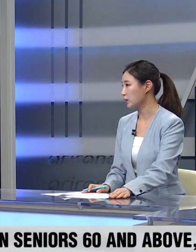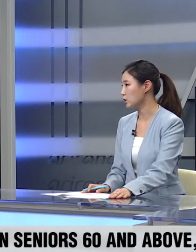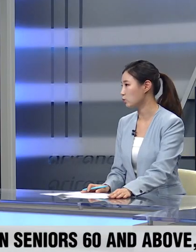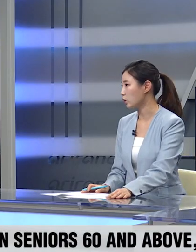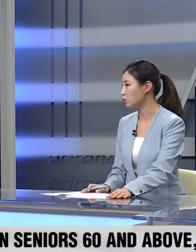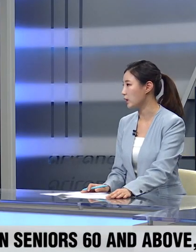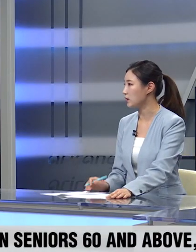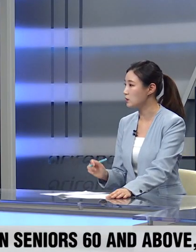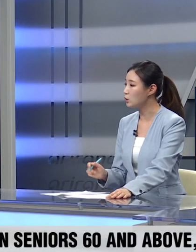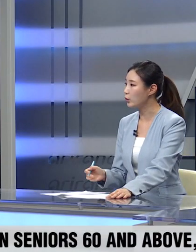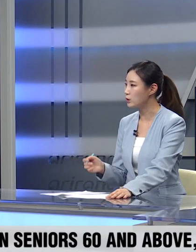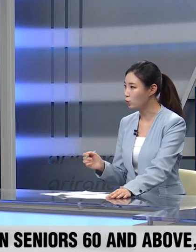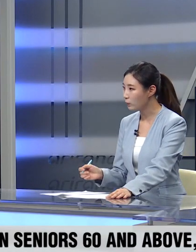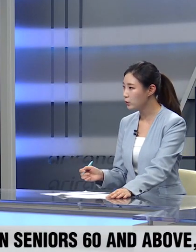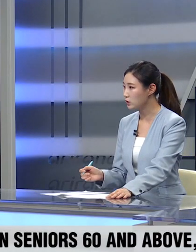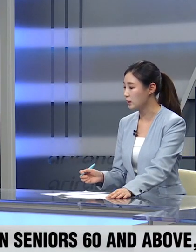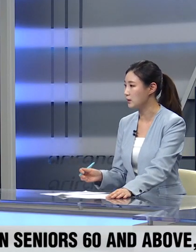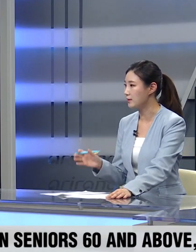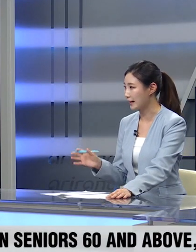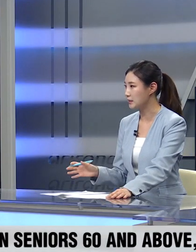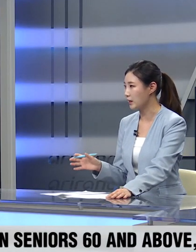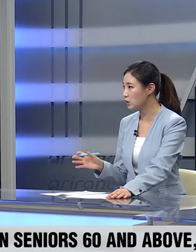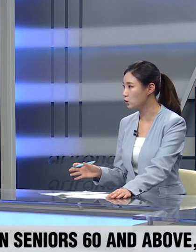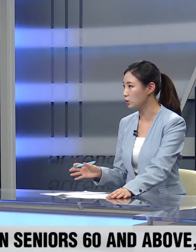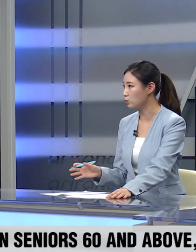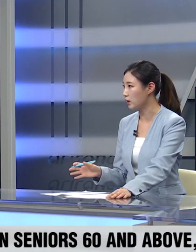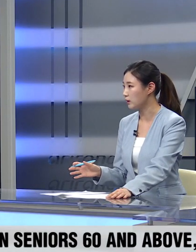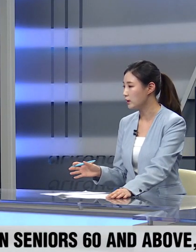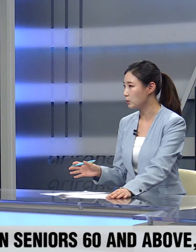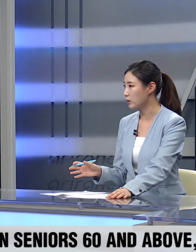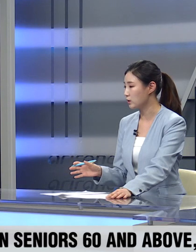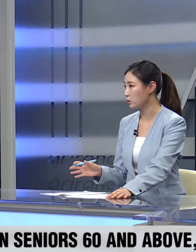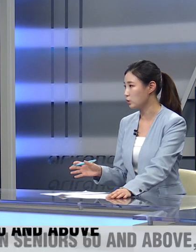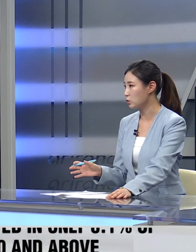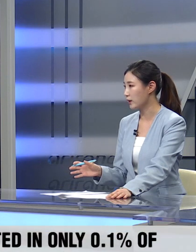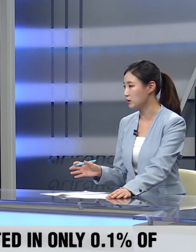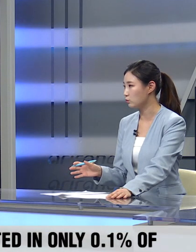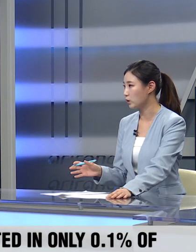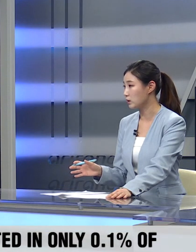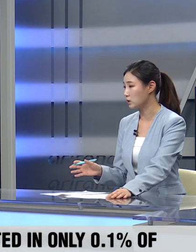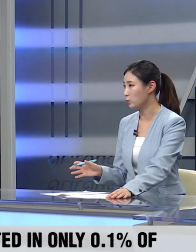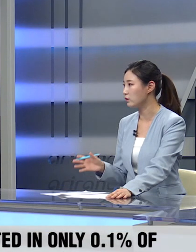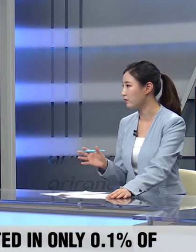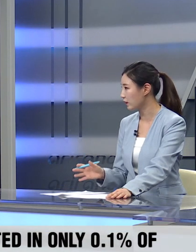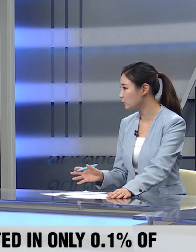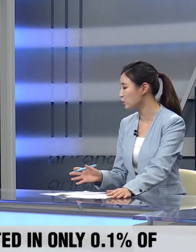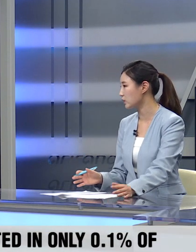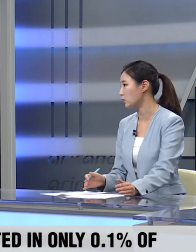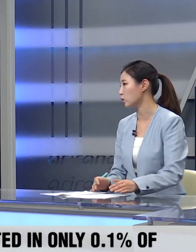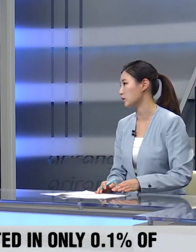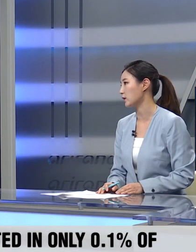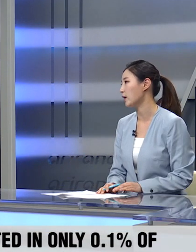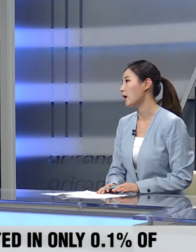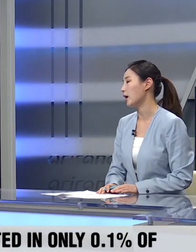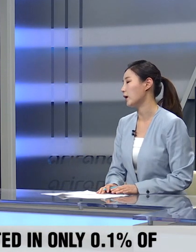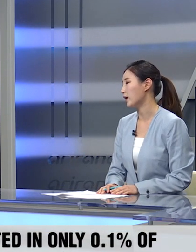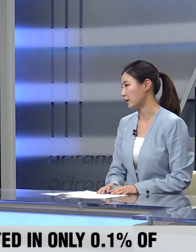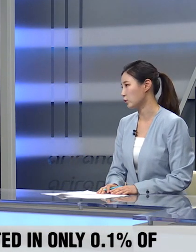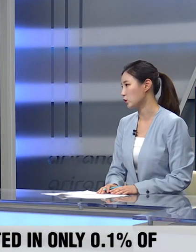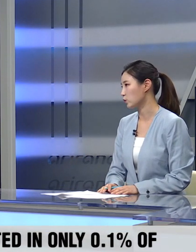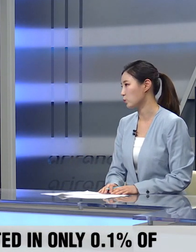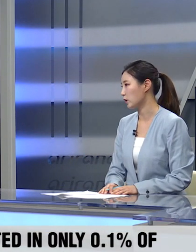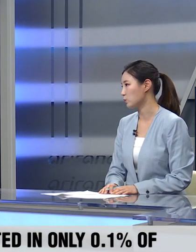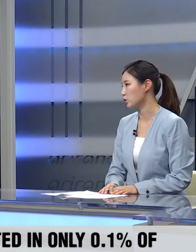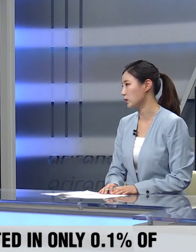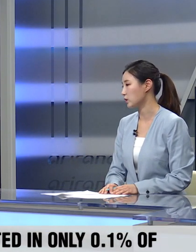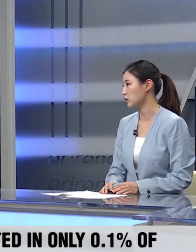adverse reactions were only at 0.1% in that age group, while, to put that into perspective, 0.5% was the